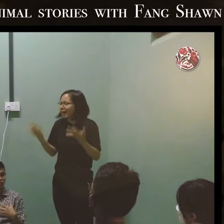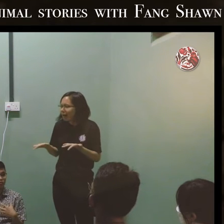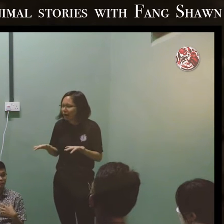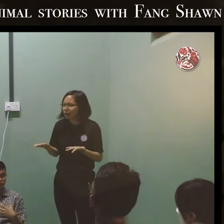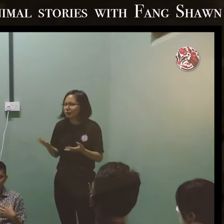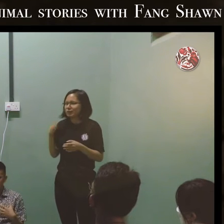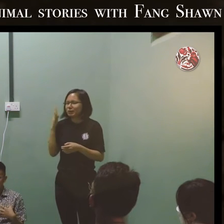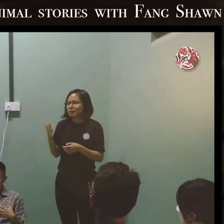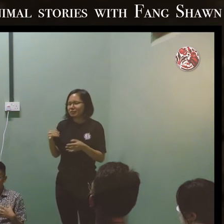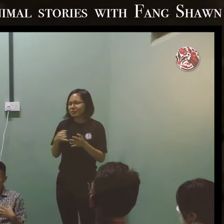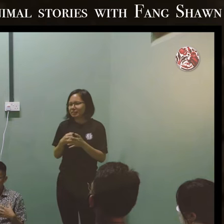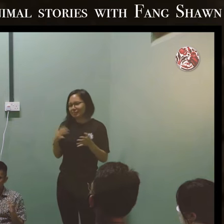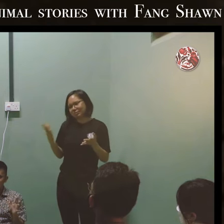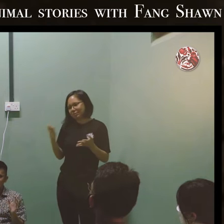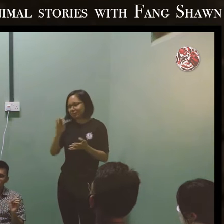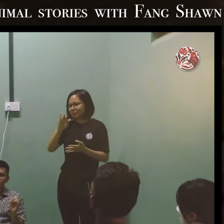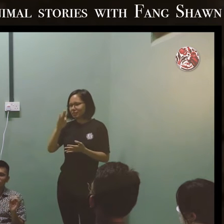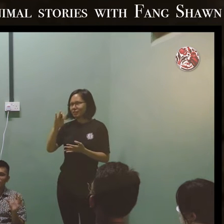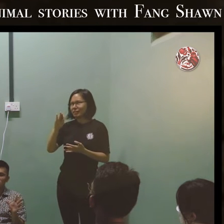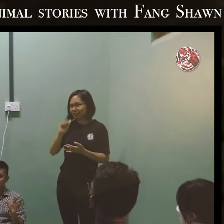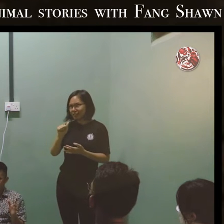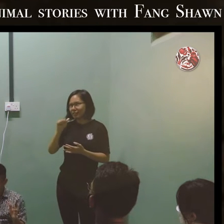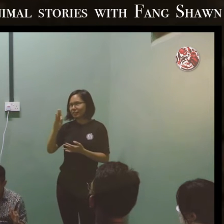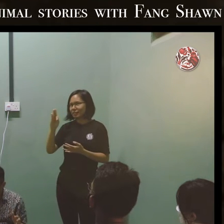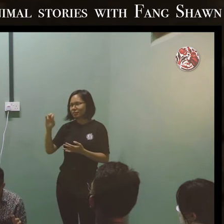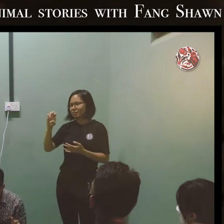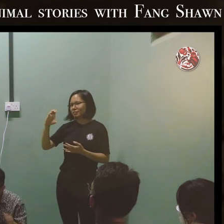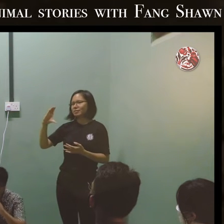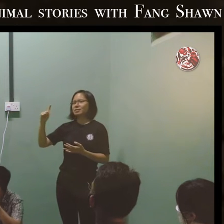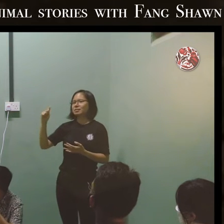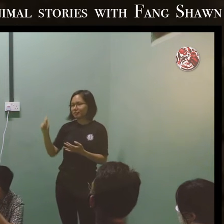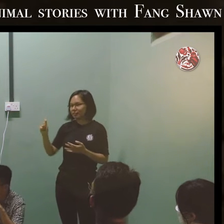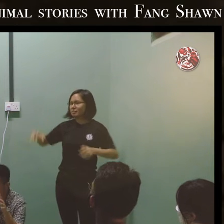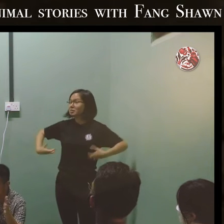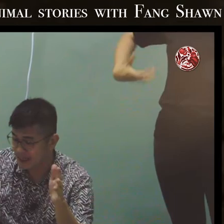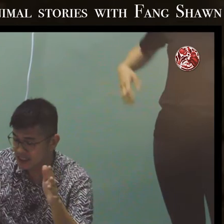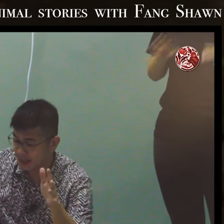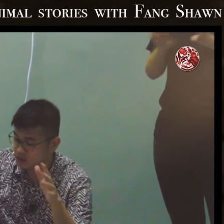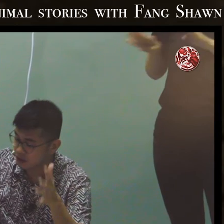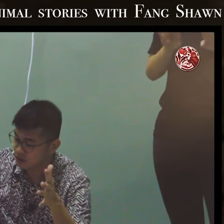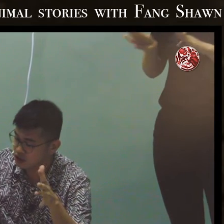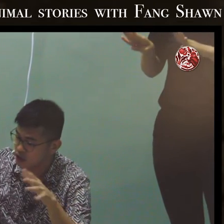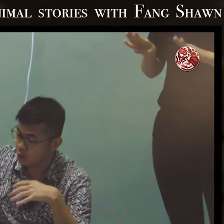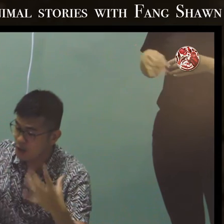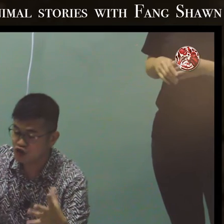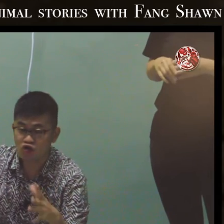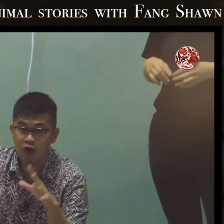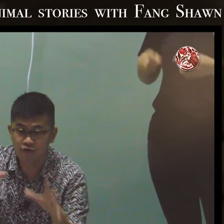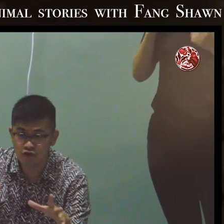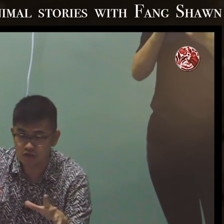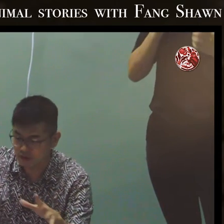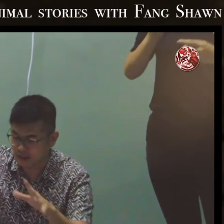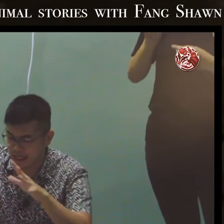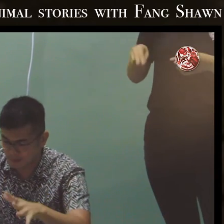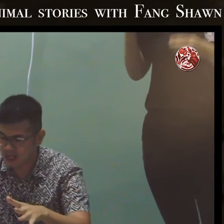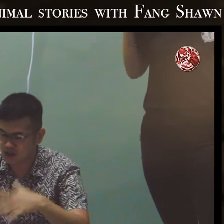chase after you. So that's just something for you guys to think about. Okay, but it's also not just plastic bags, because where we throw our